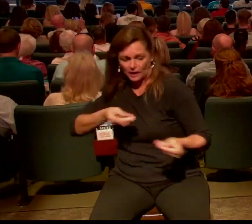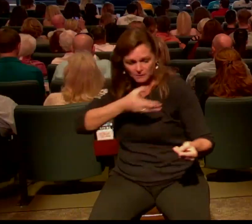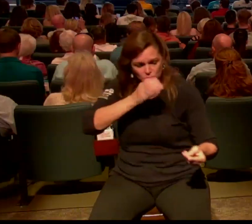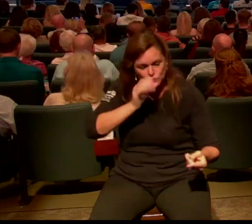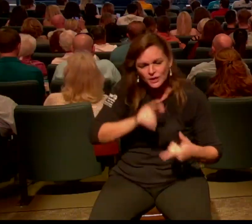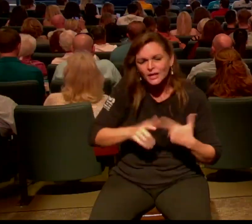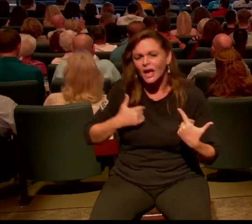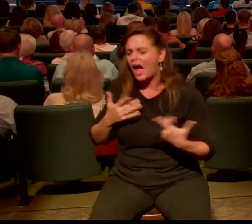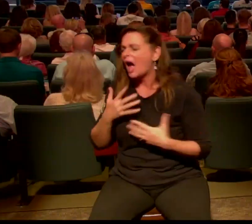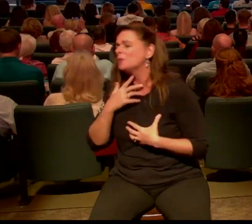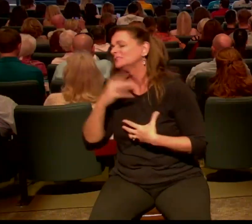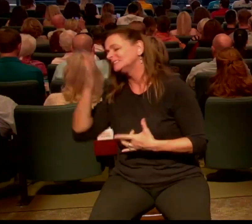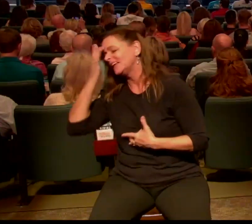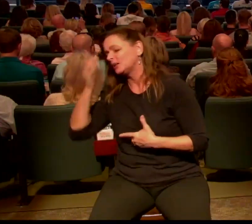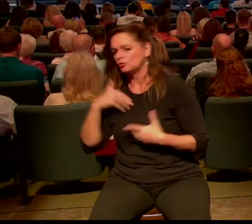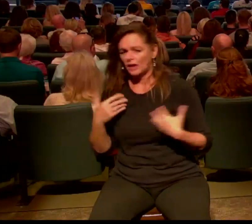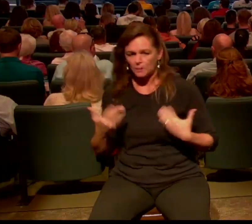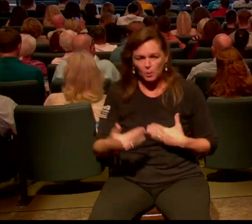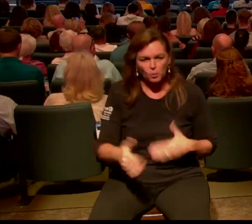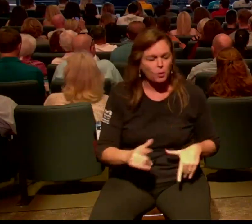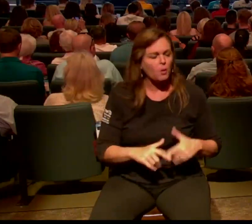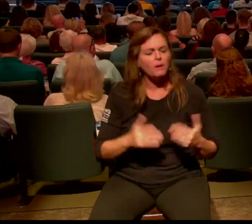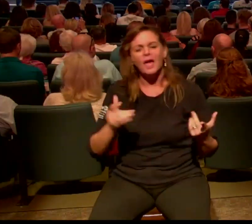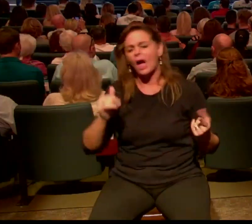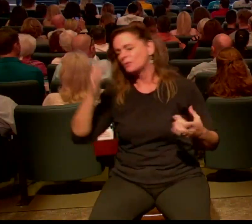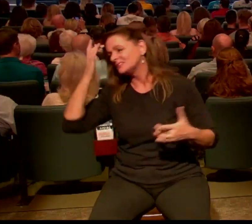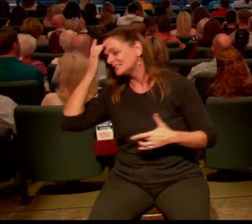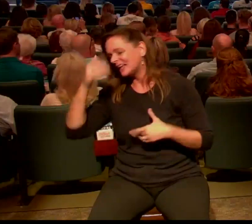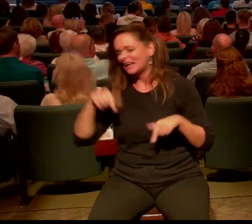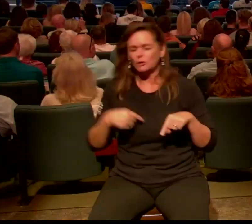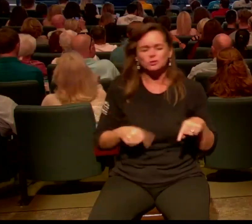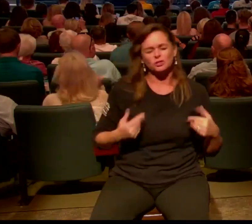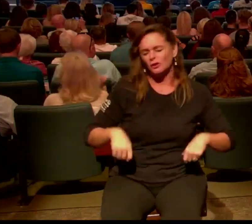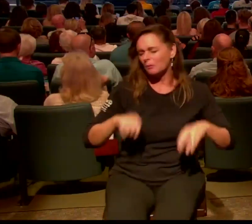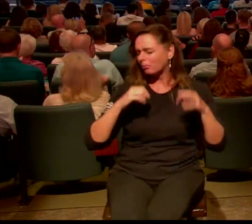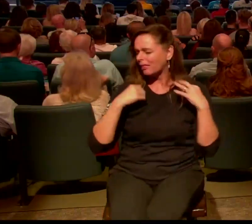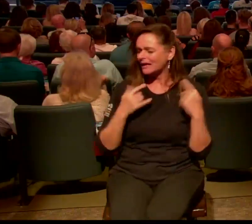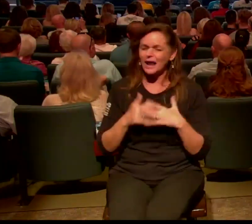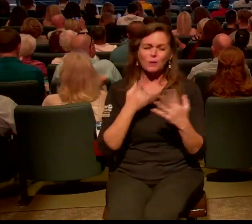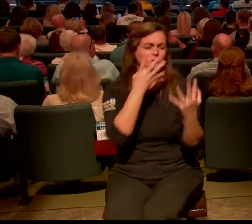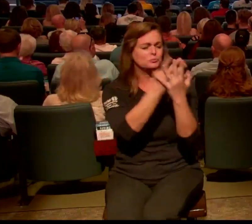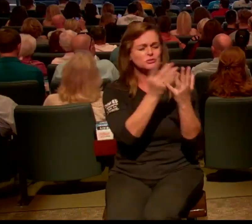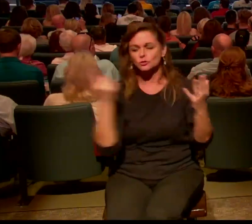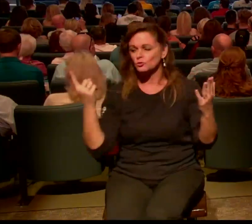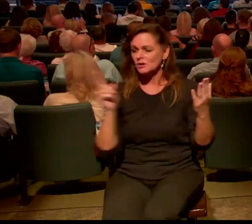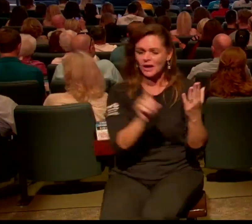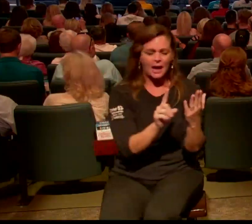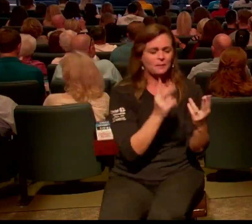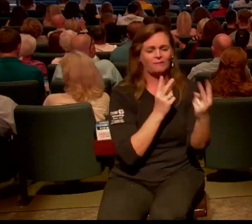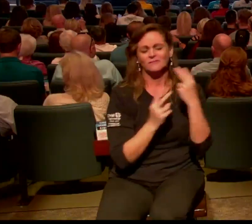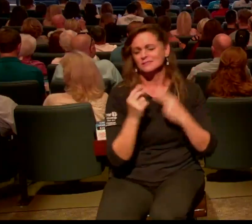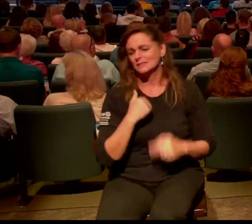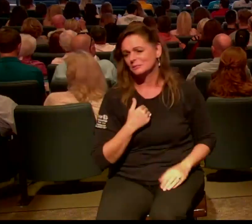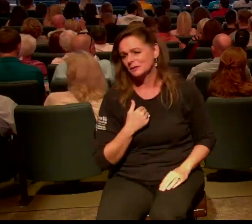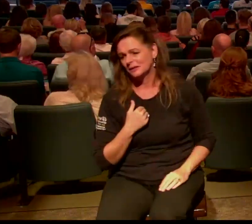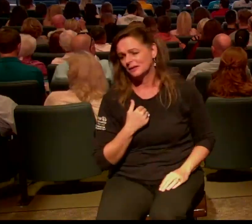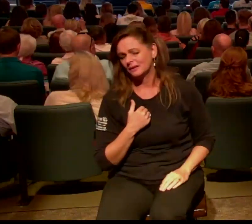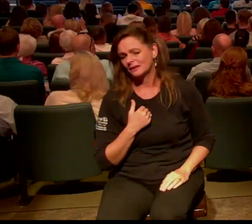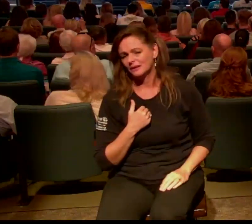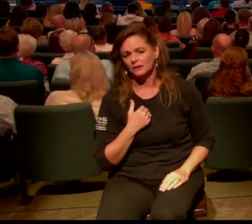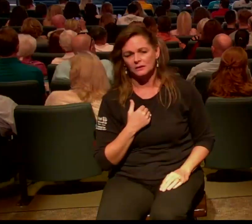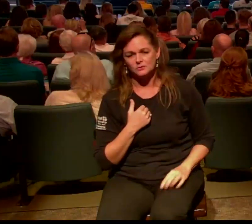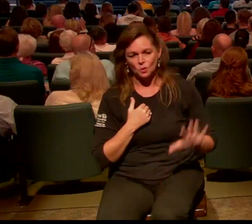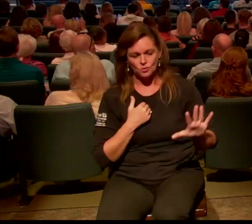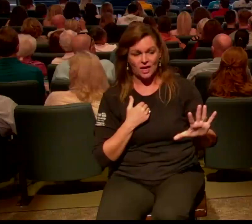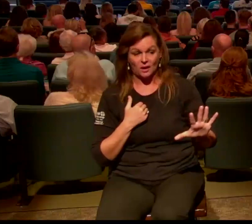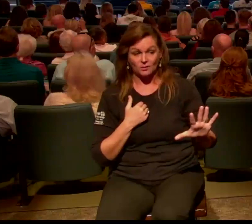I was shivering and you gave me clothes. I was sick and you stopped to visit. I was in prison and you came to me. Now, get